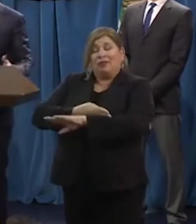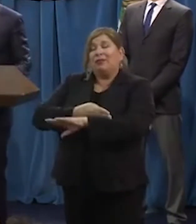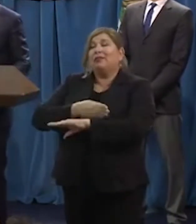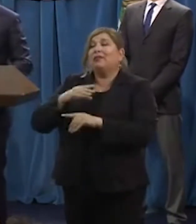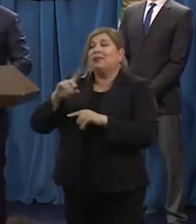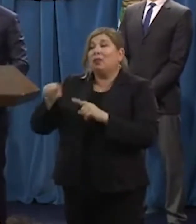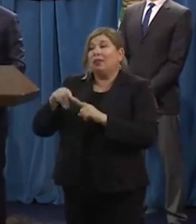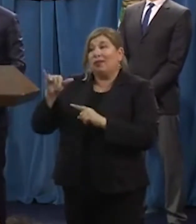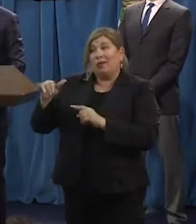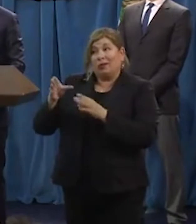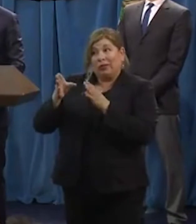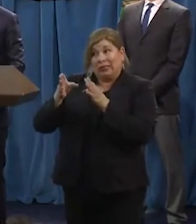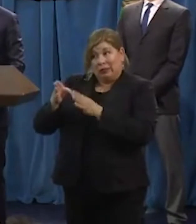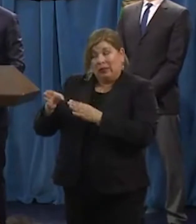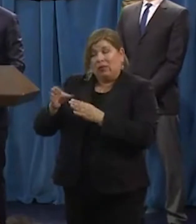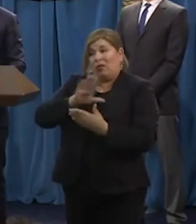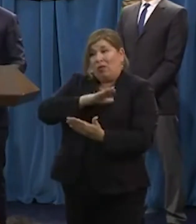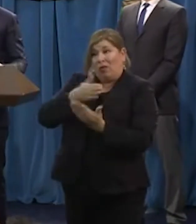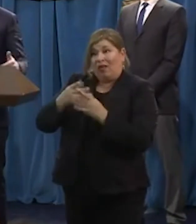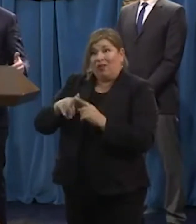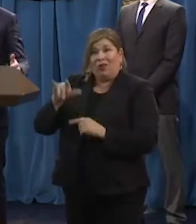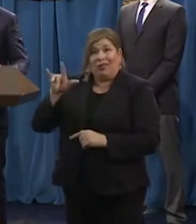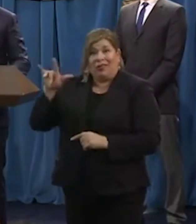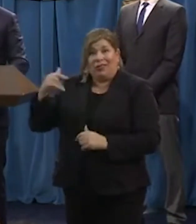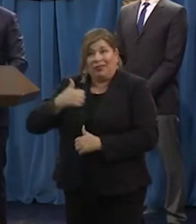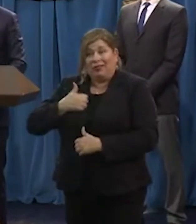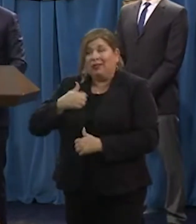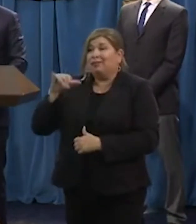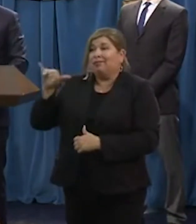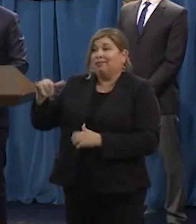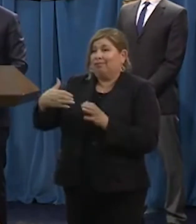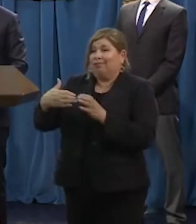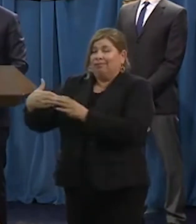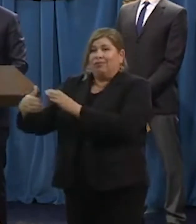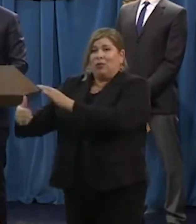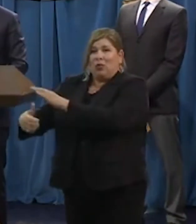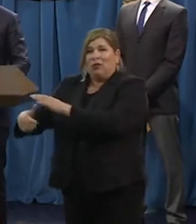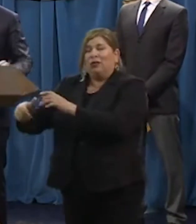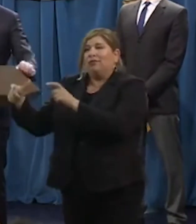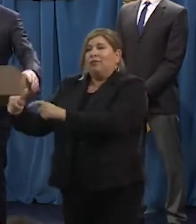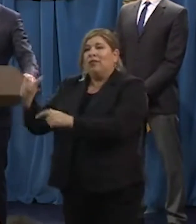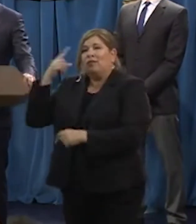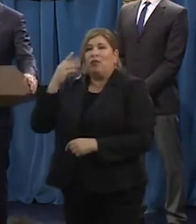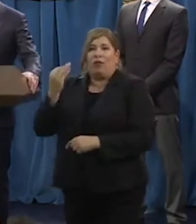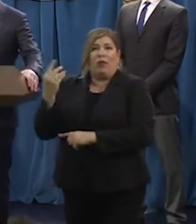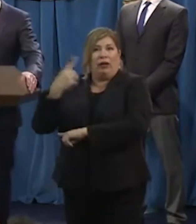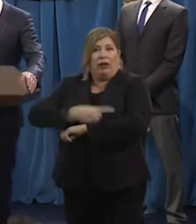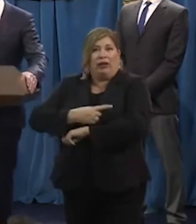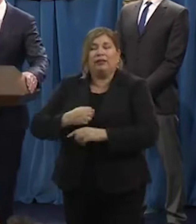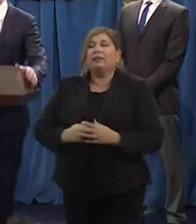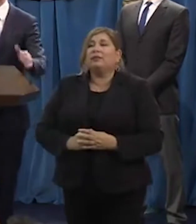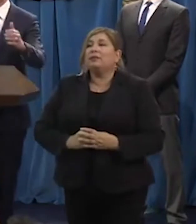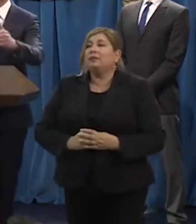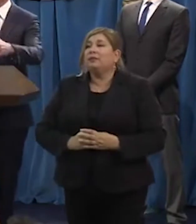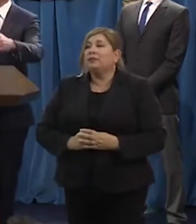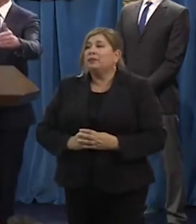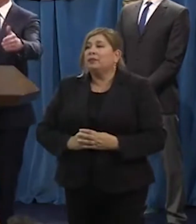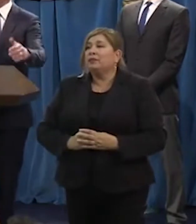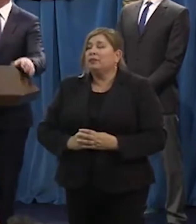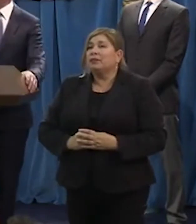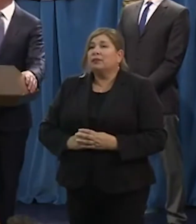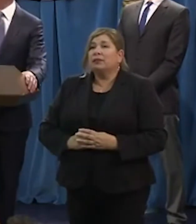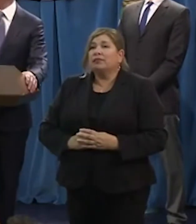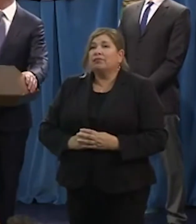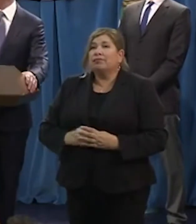those individuals go to these sites and are quarantined for that 14-day period. You know that there were a number of people off the